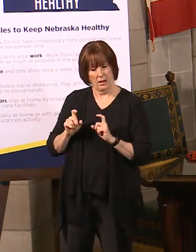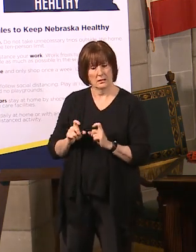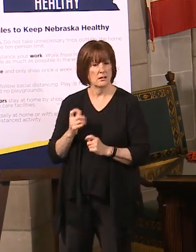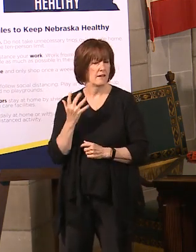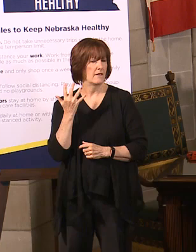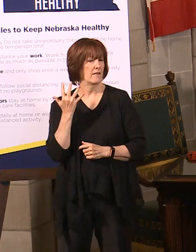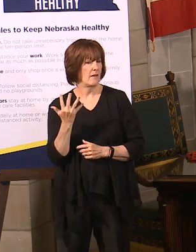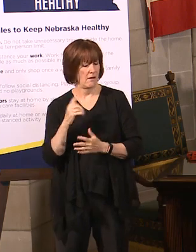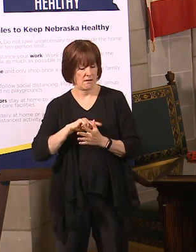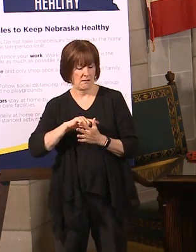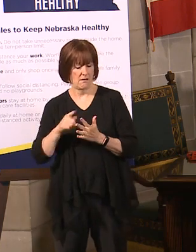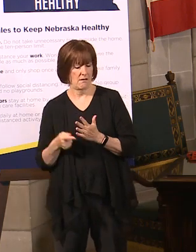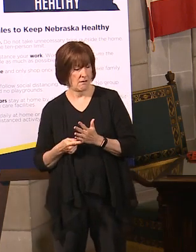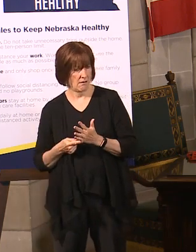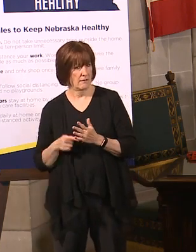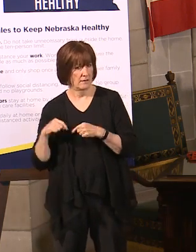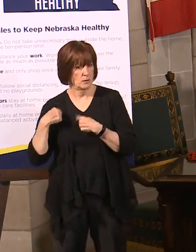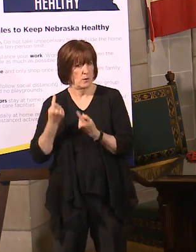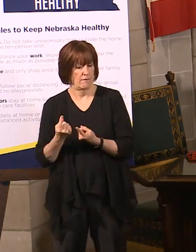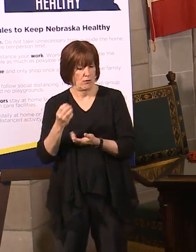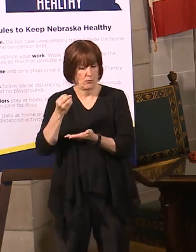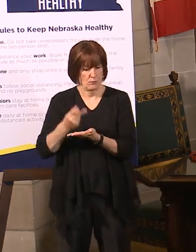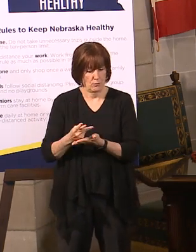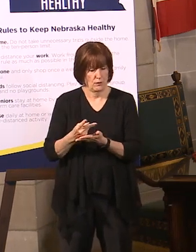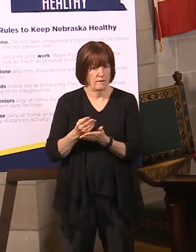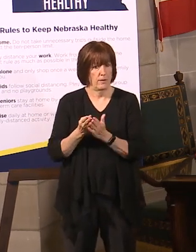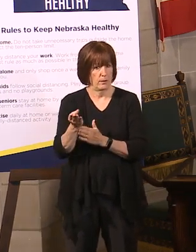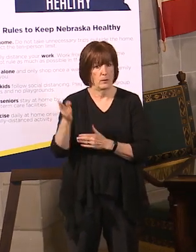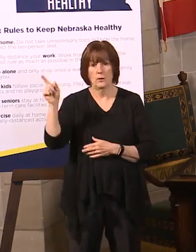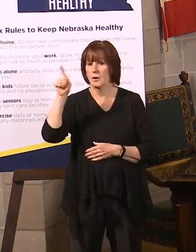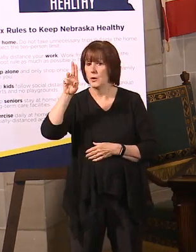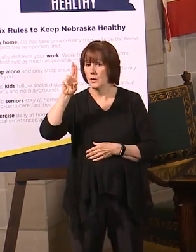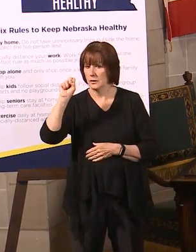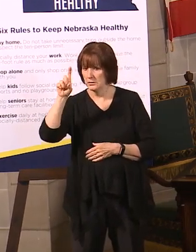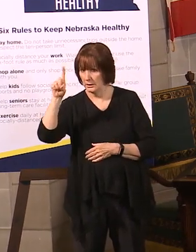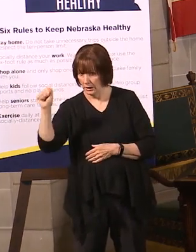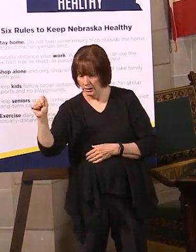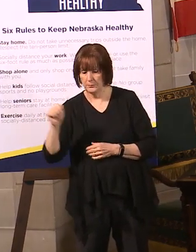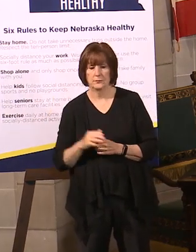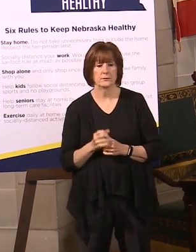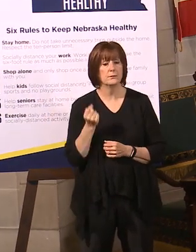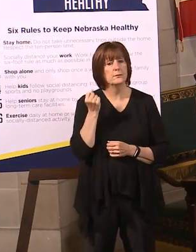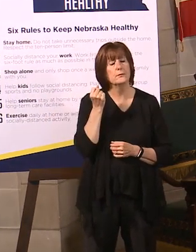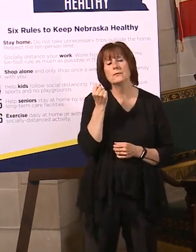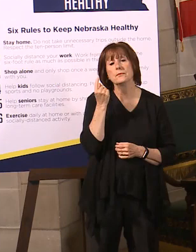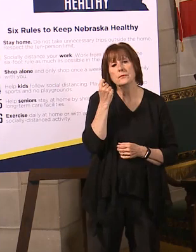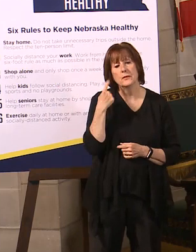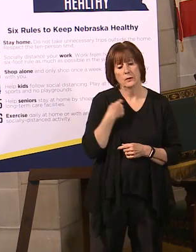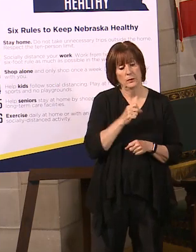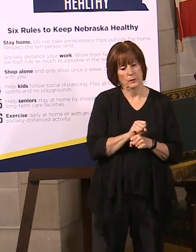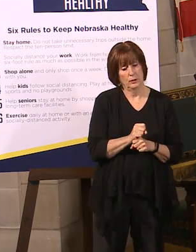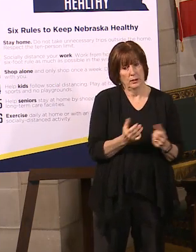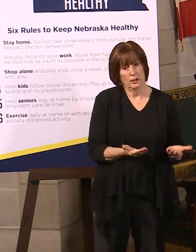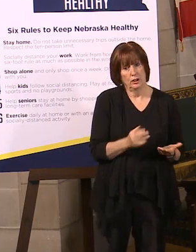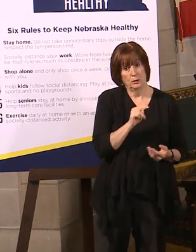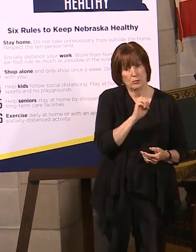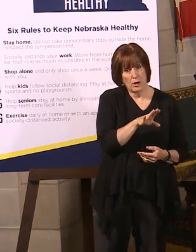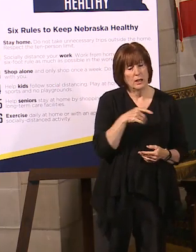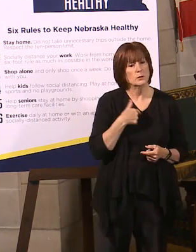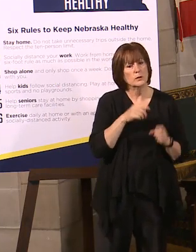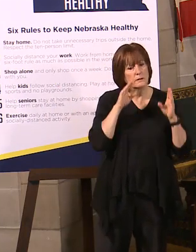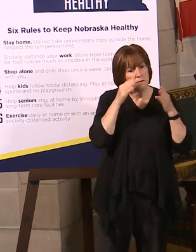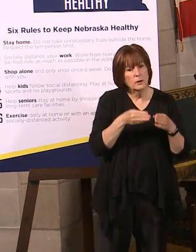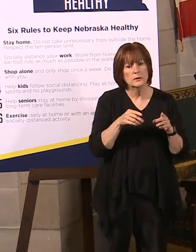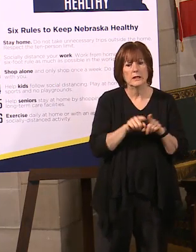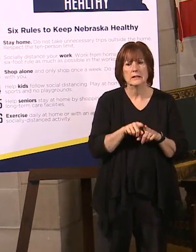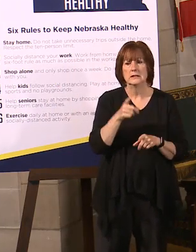been approved by the USDA. And I think part of what we're looking at here in Nebraska is we're very focused on, as